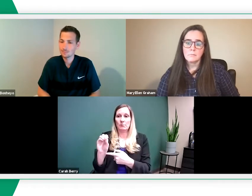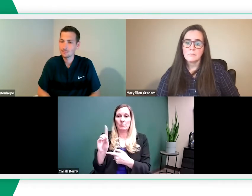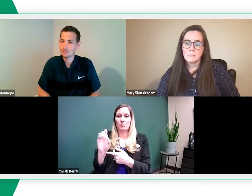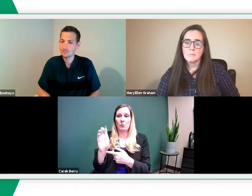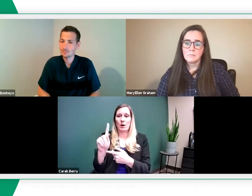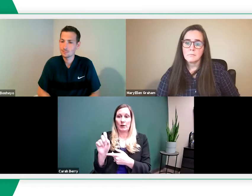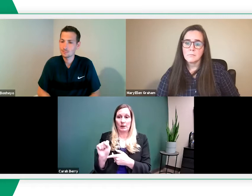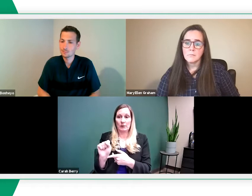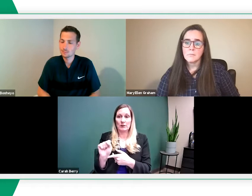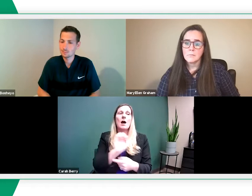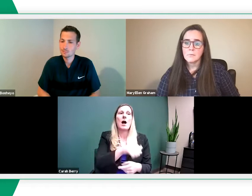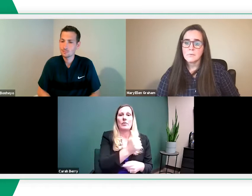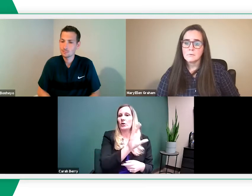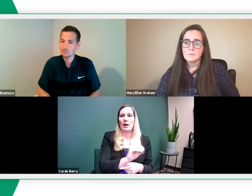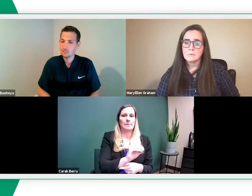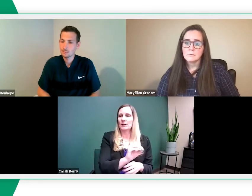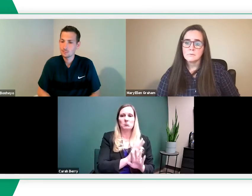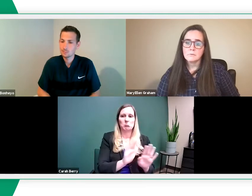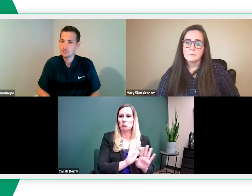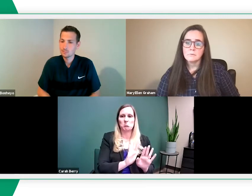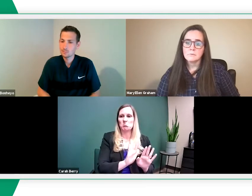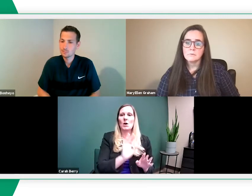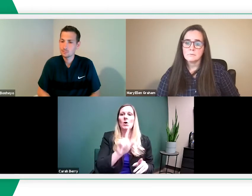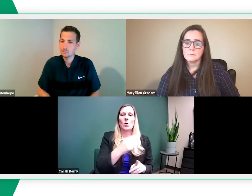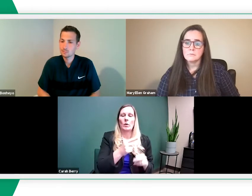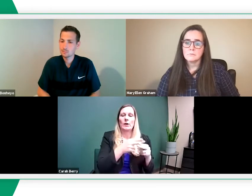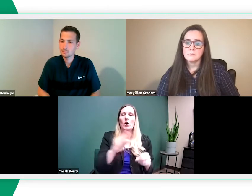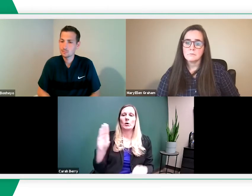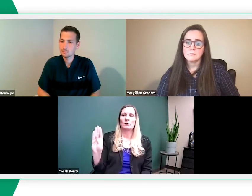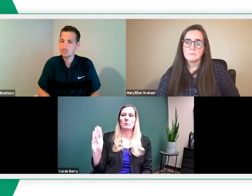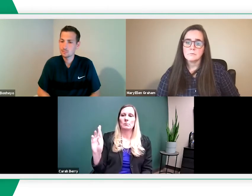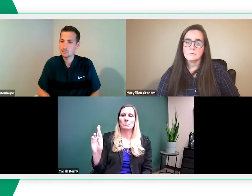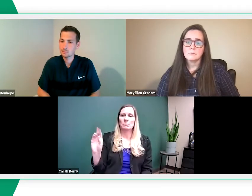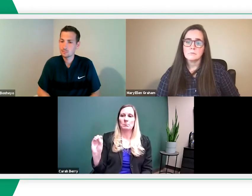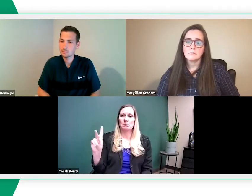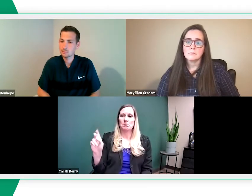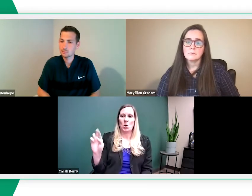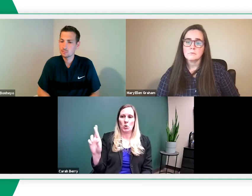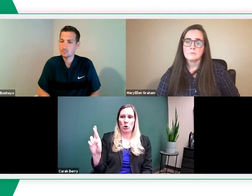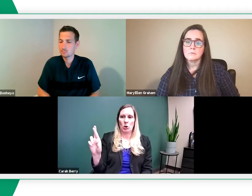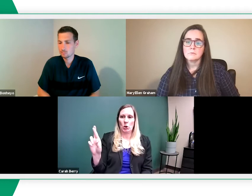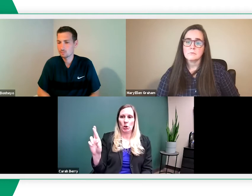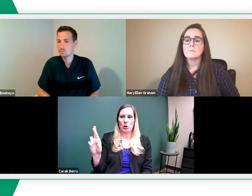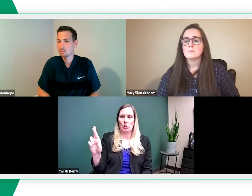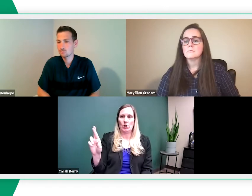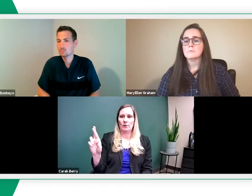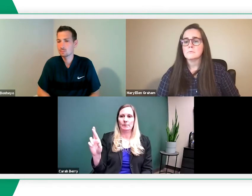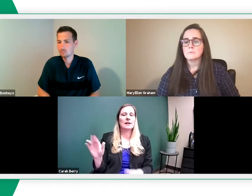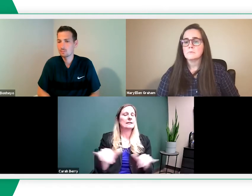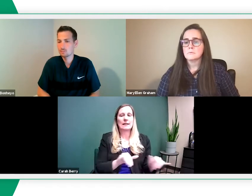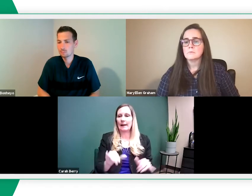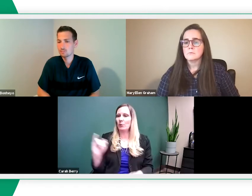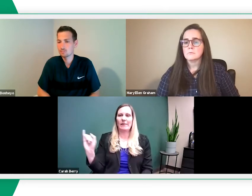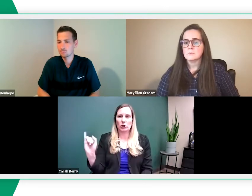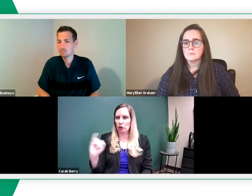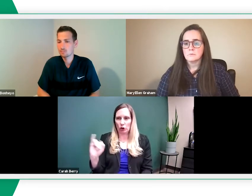sell their own products. Other companies don't have their own products. They are merely a broker,